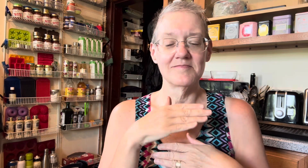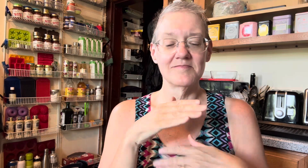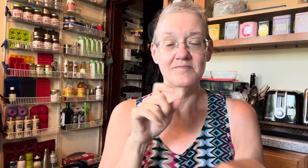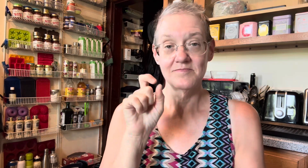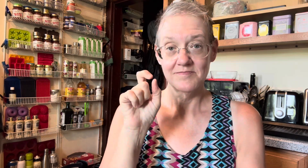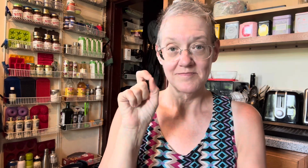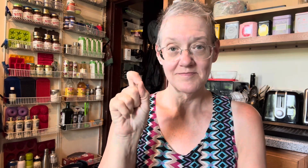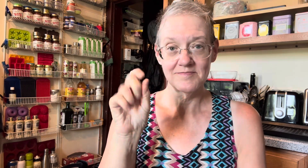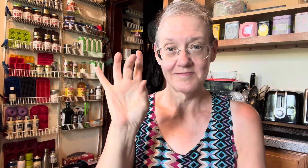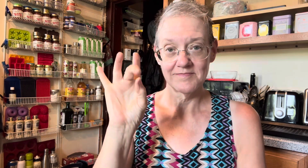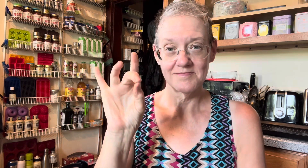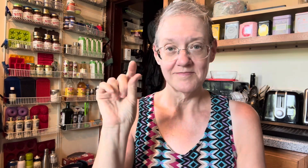it.